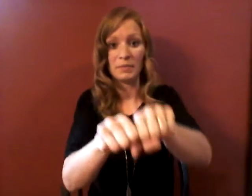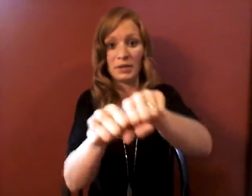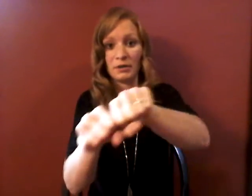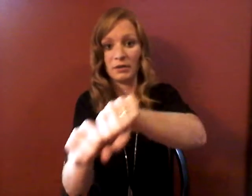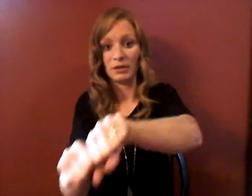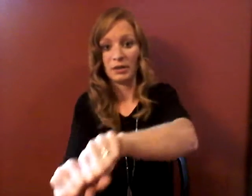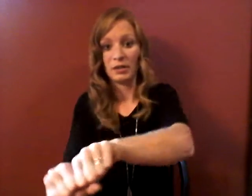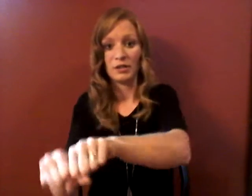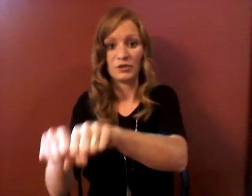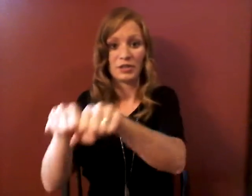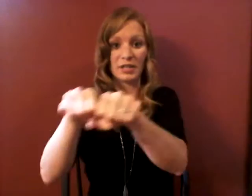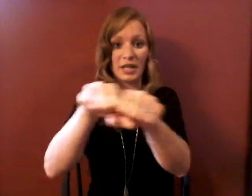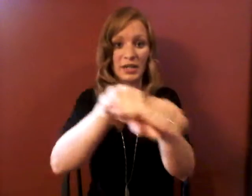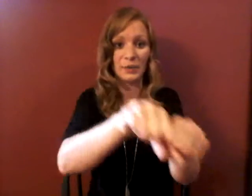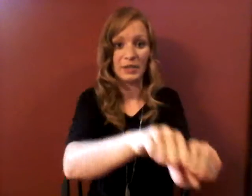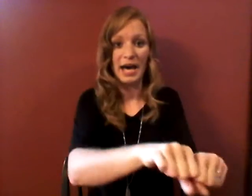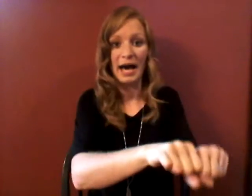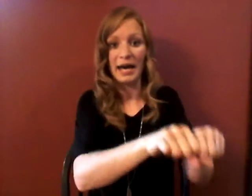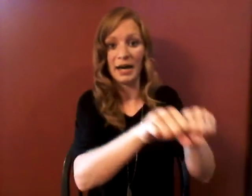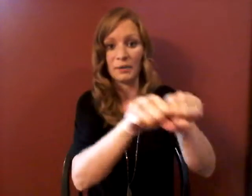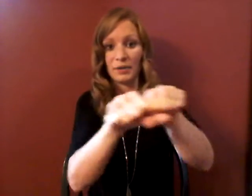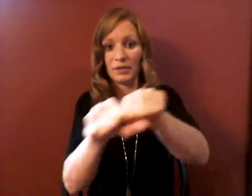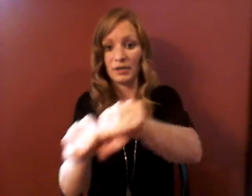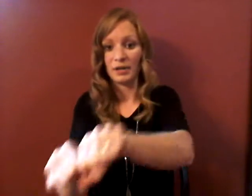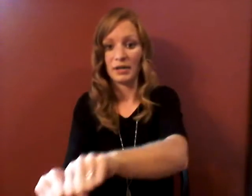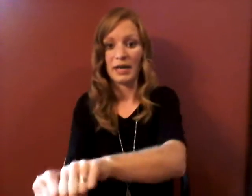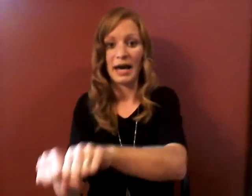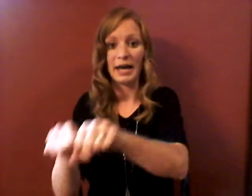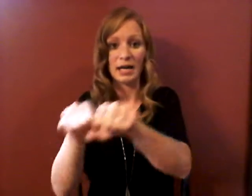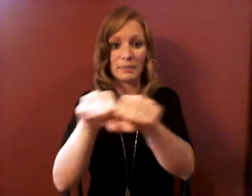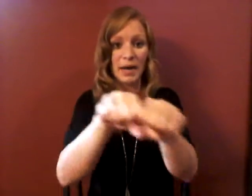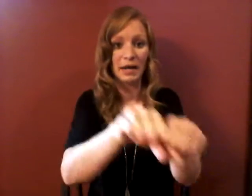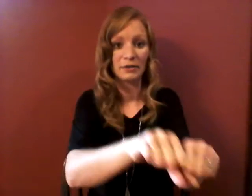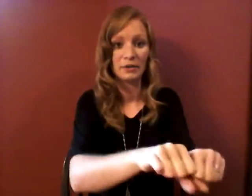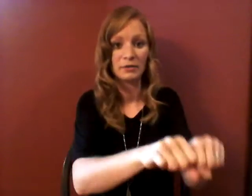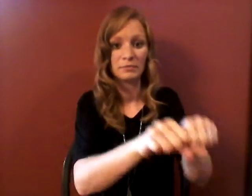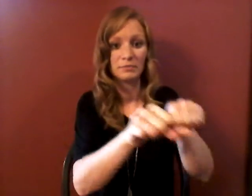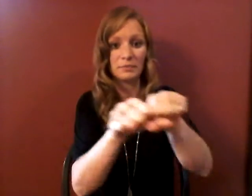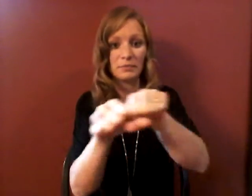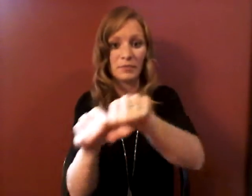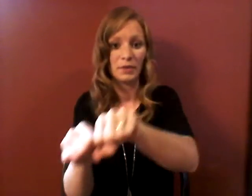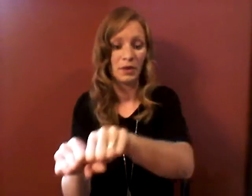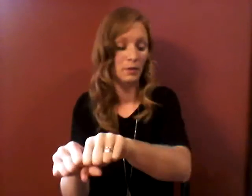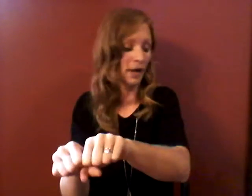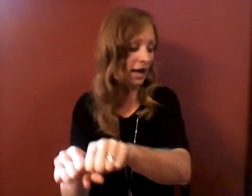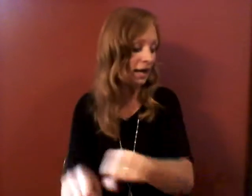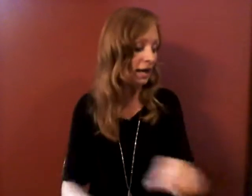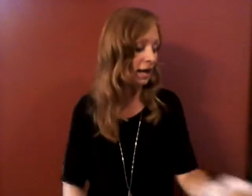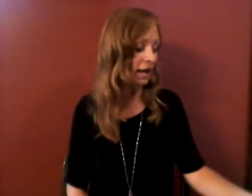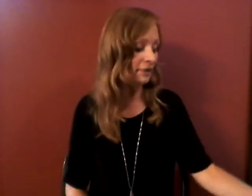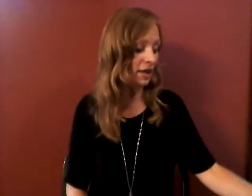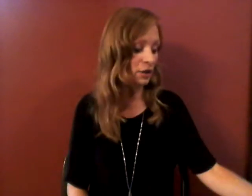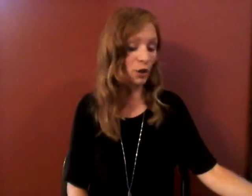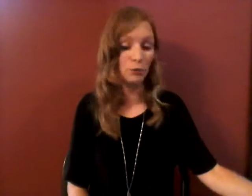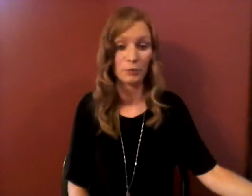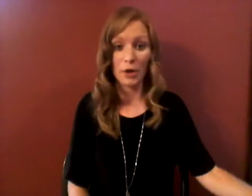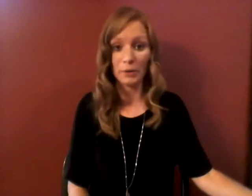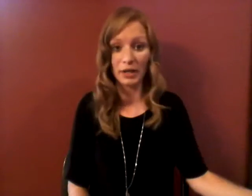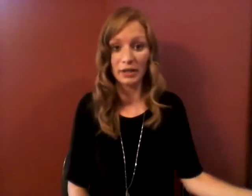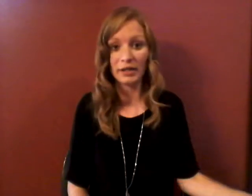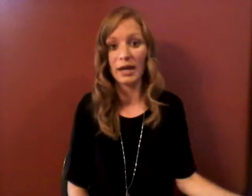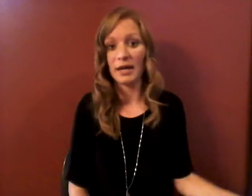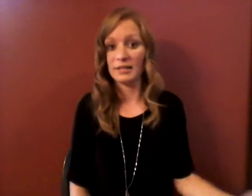middle, just like you would kayak with a kayak paddle. Okay? And then a rowing, as in